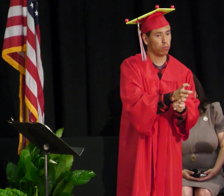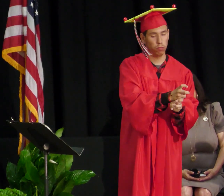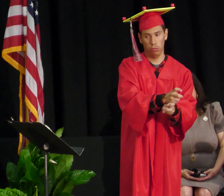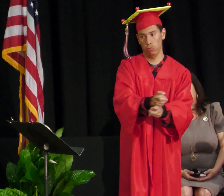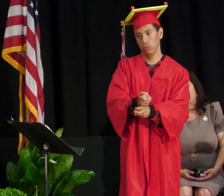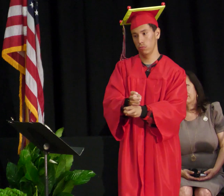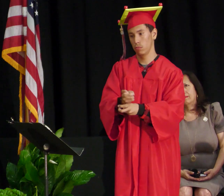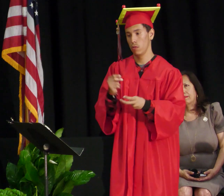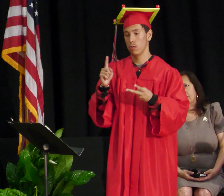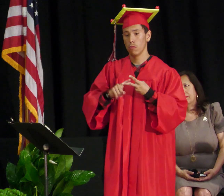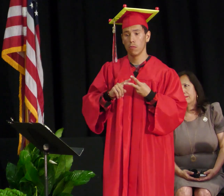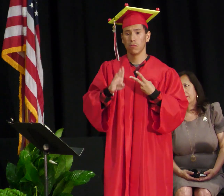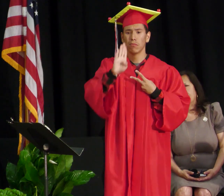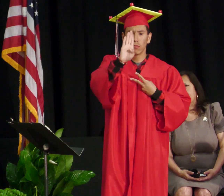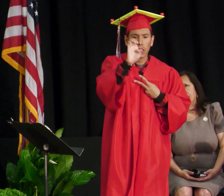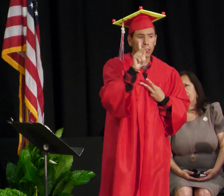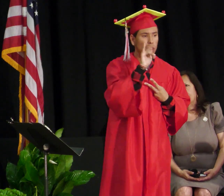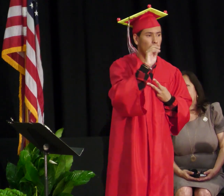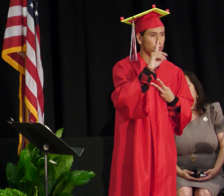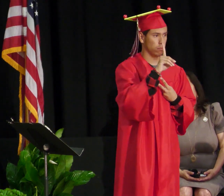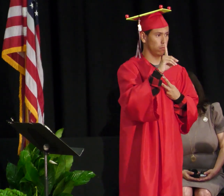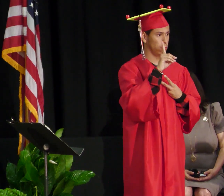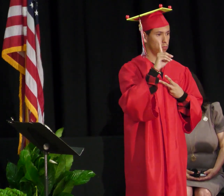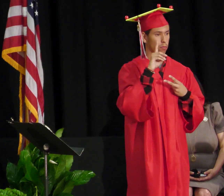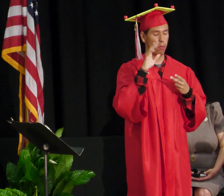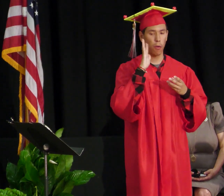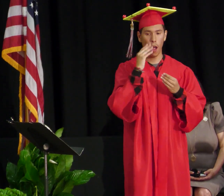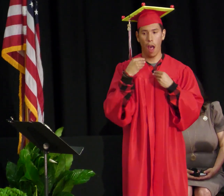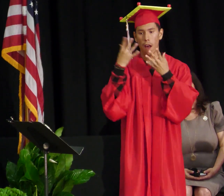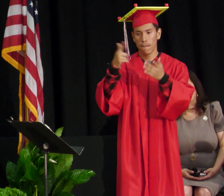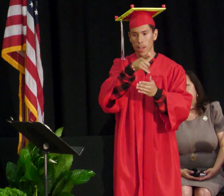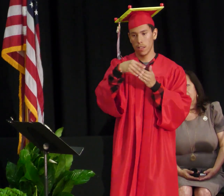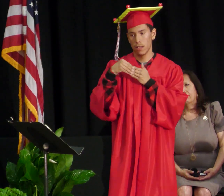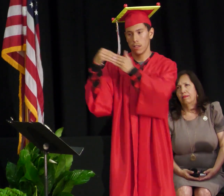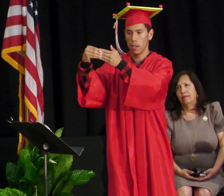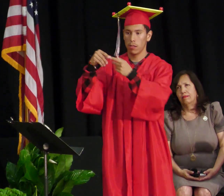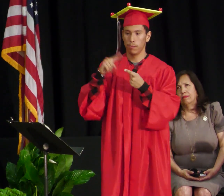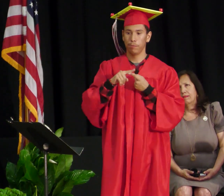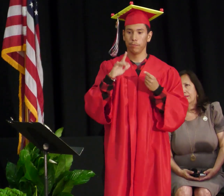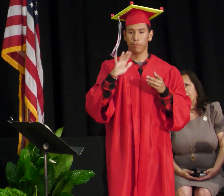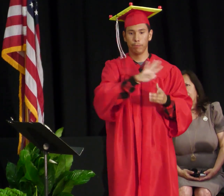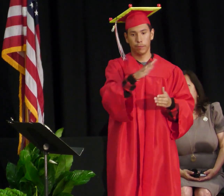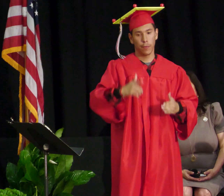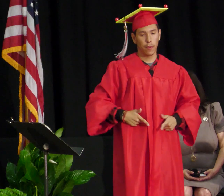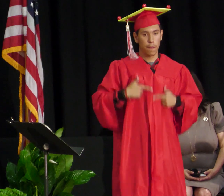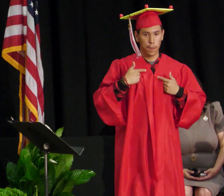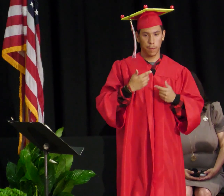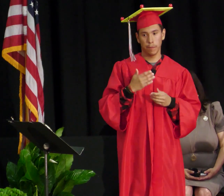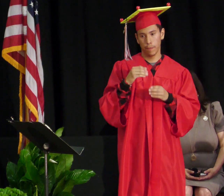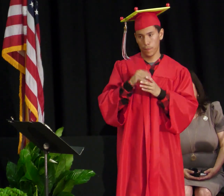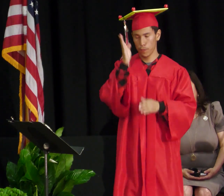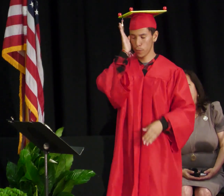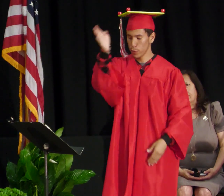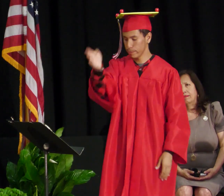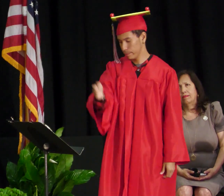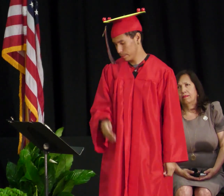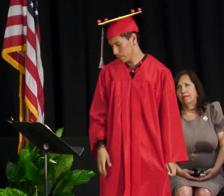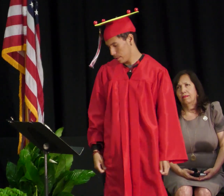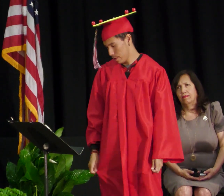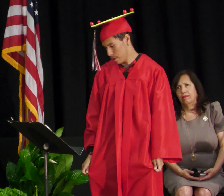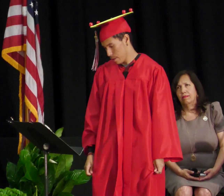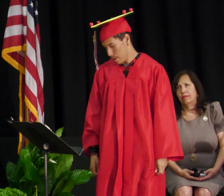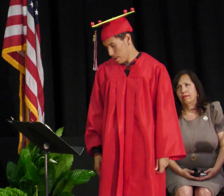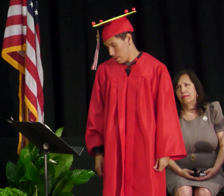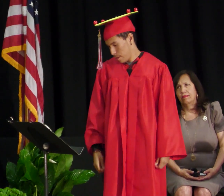First of all is to work hard and to be kind, which will lead to amazing